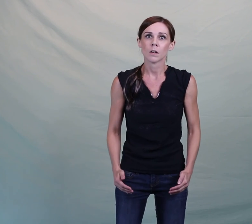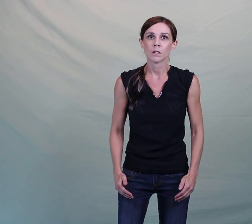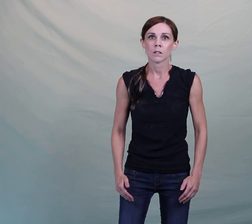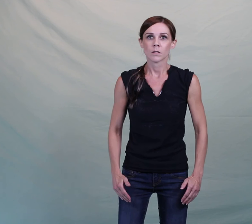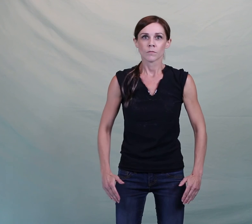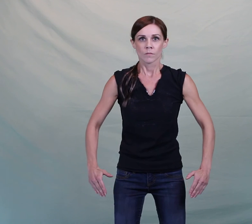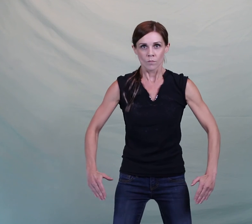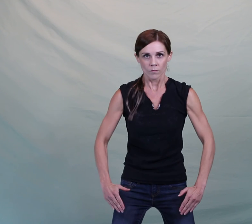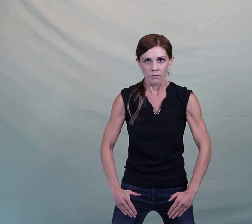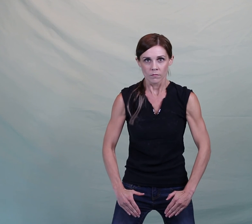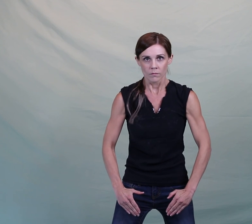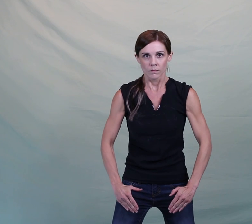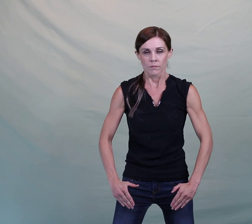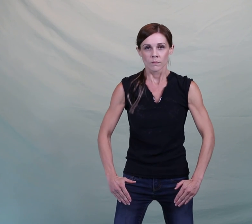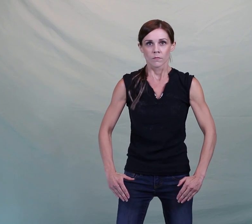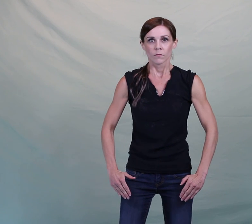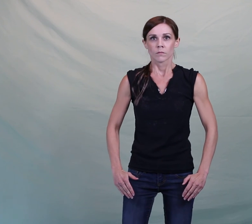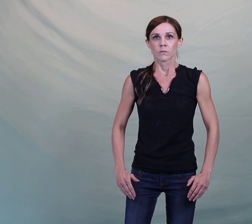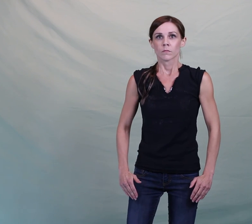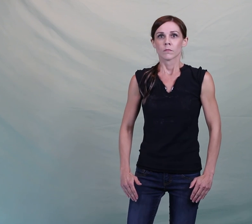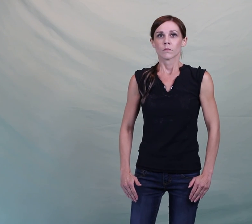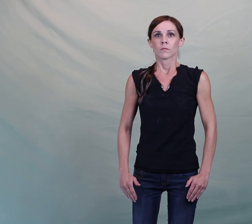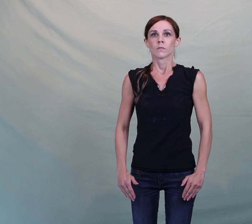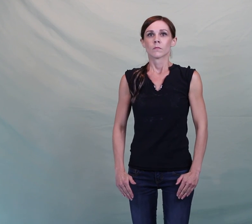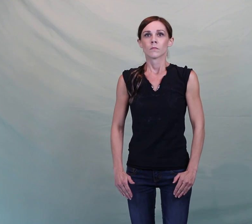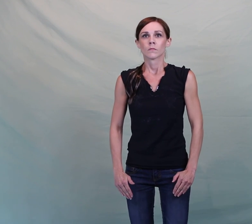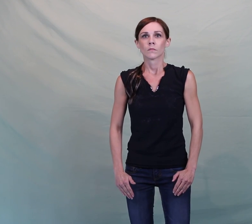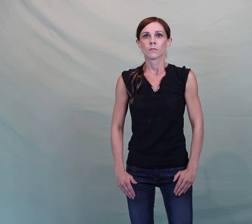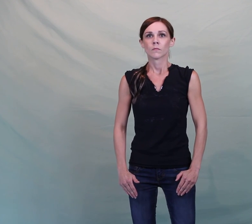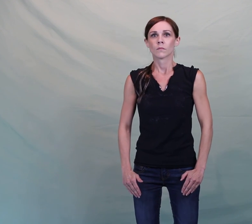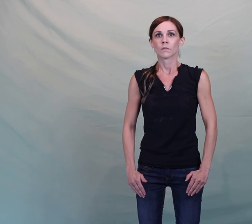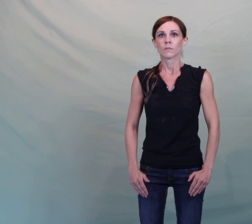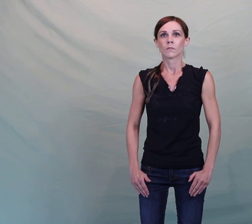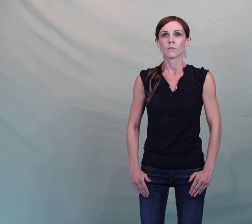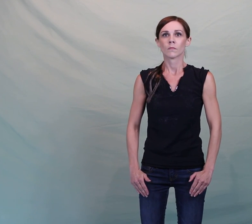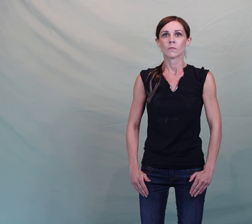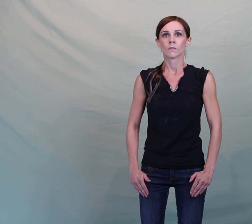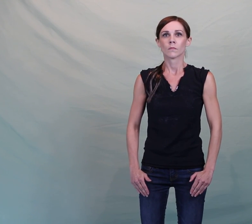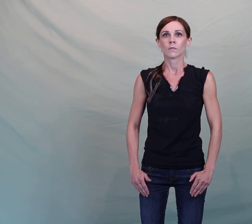the into the beads. I'll give it a You in, but you cut bead in. I'll give a I'll